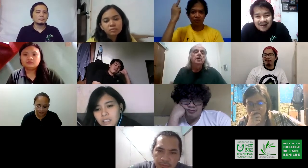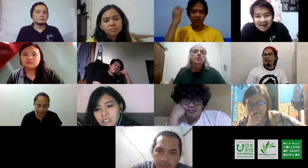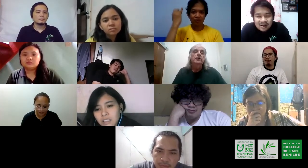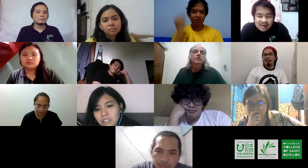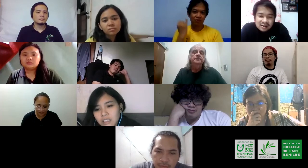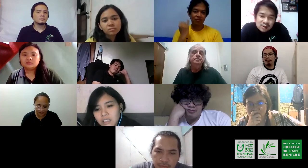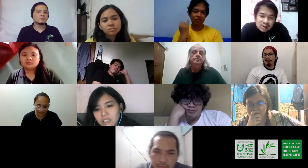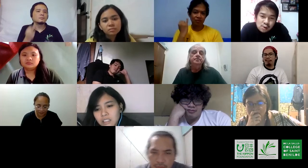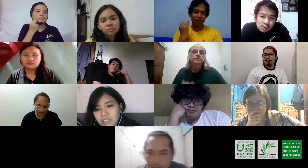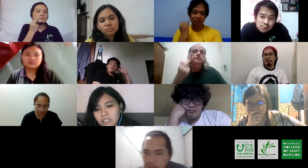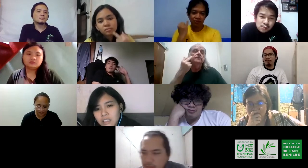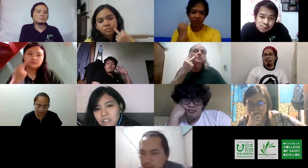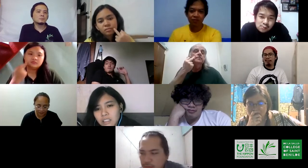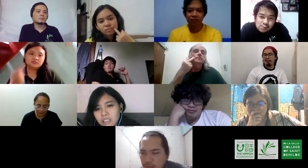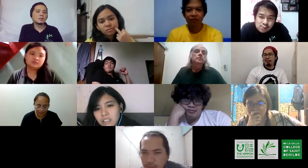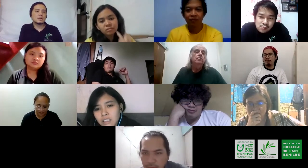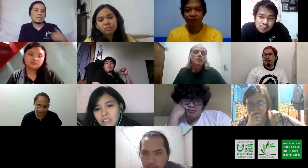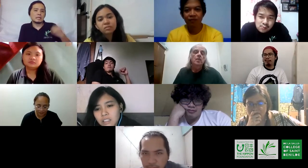younger brother,